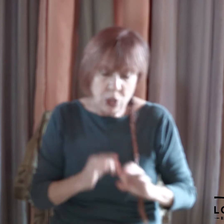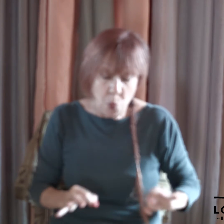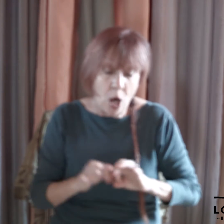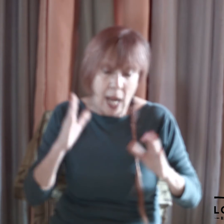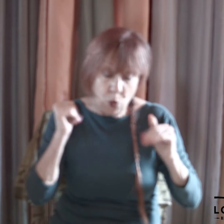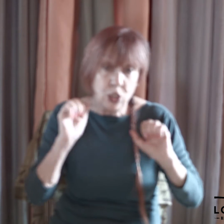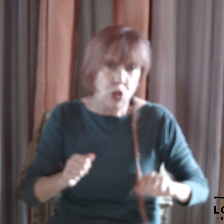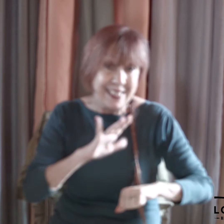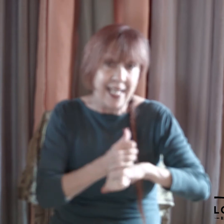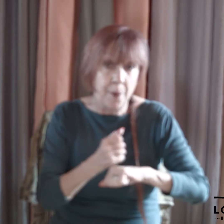country. In